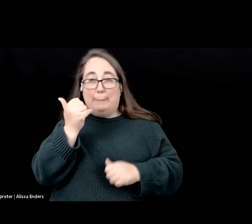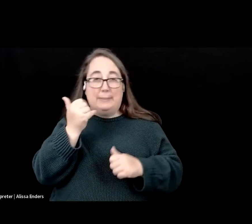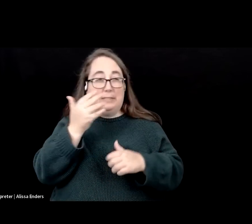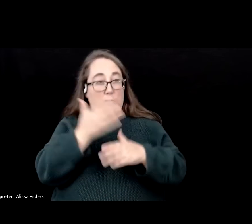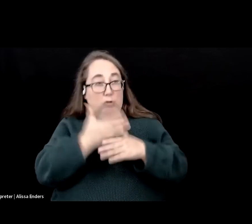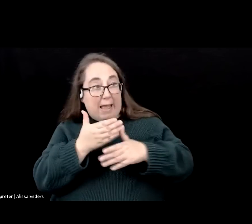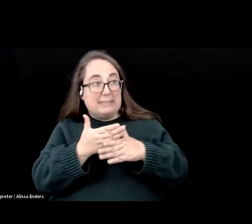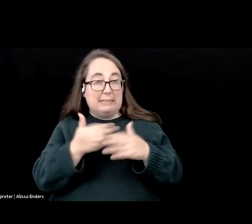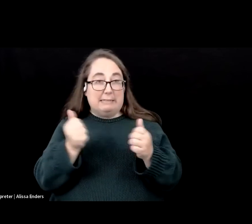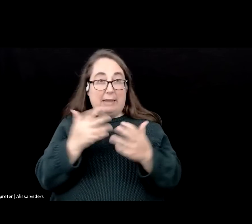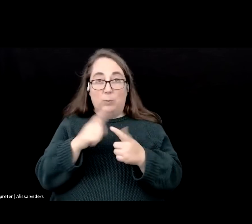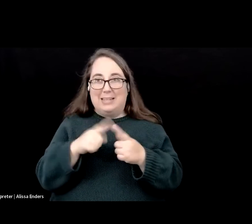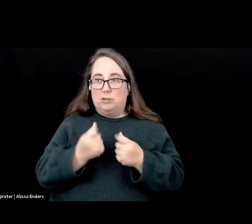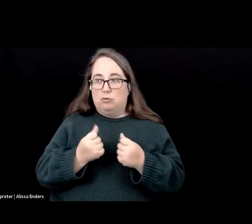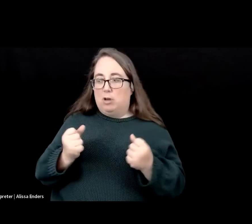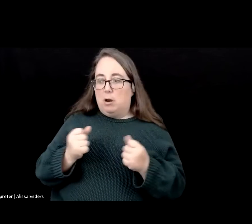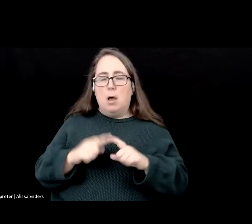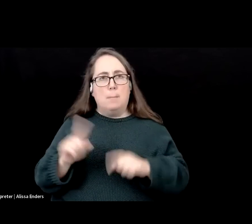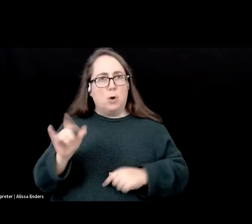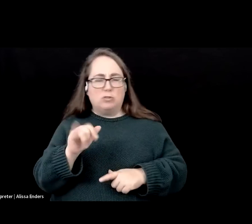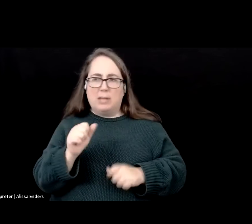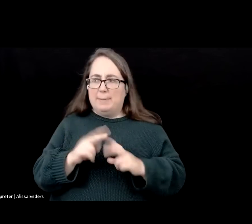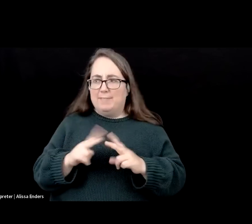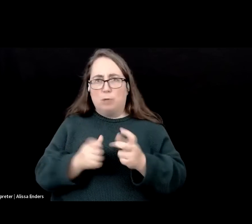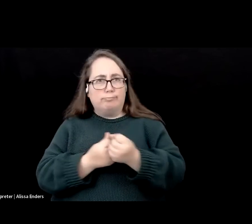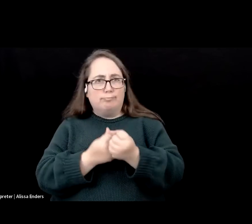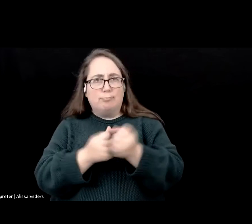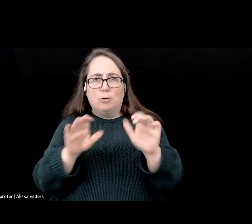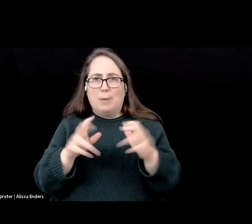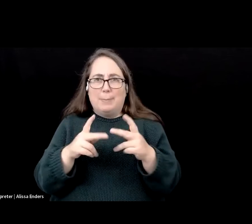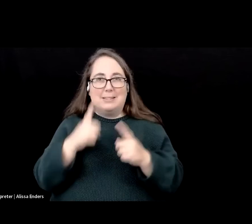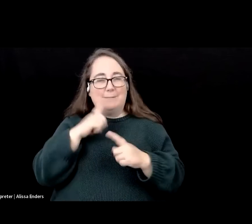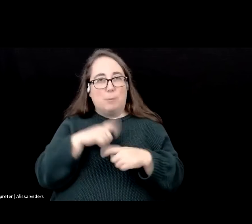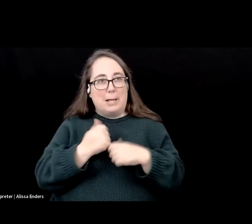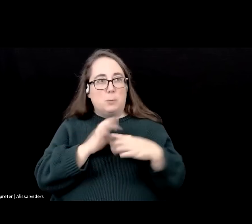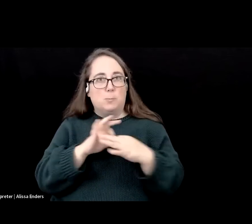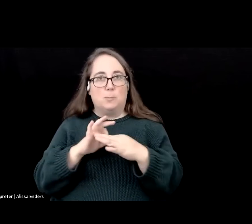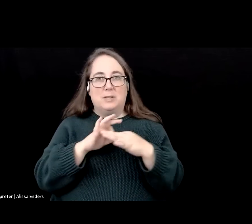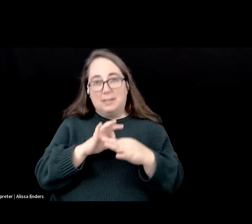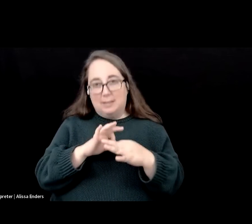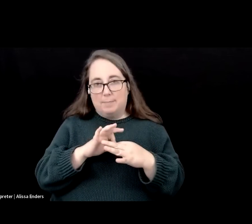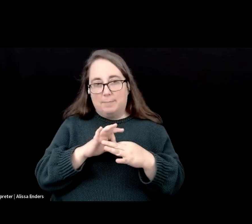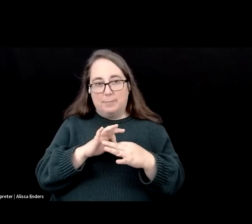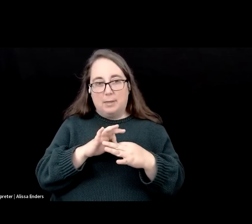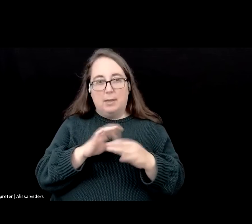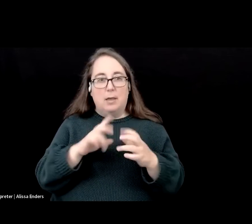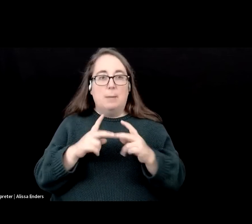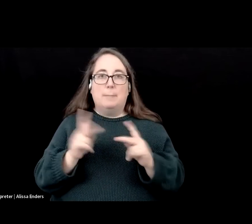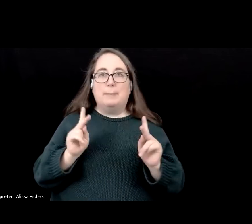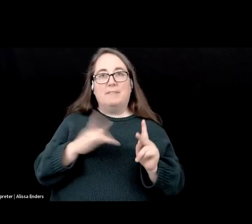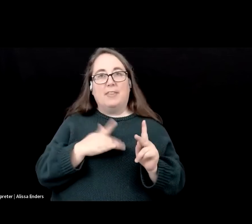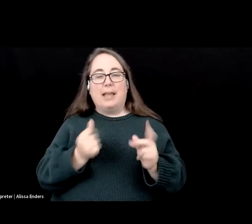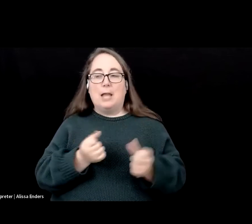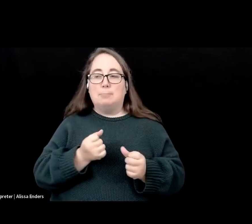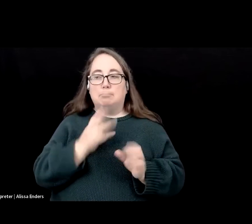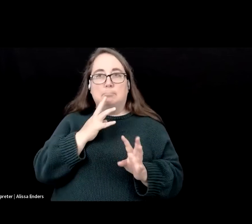scared when they share things, but it can also be an incredible place for building community. Places where people feel they can speak things that